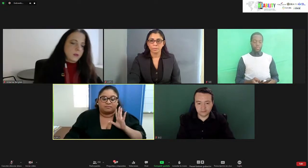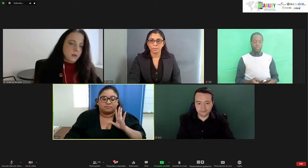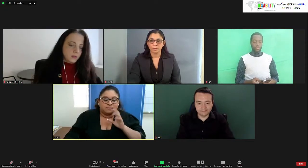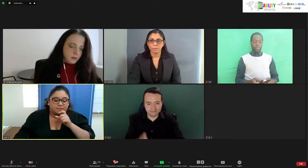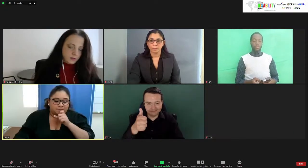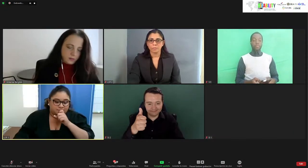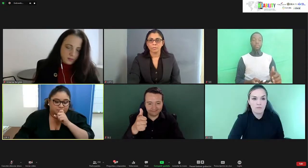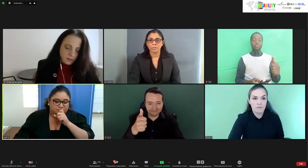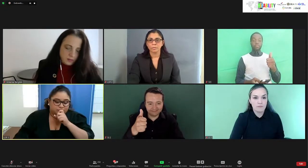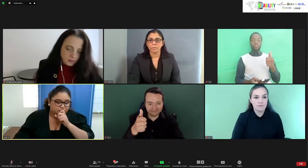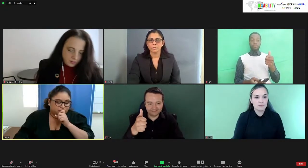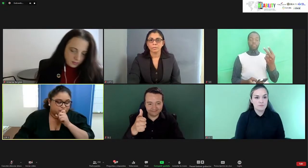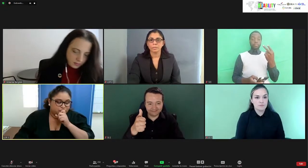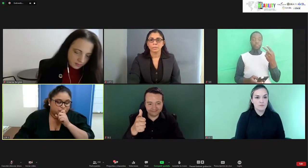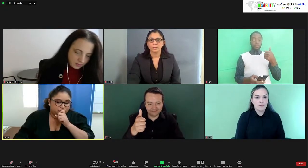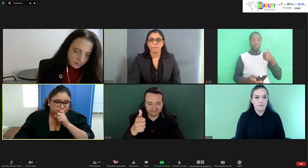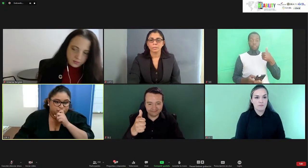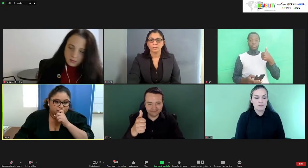a